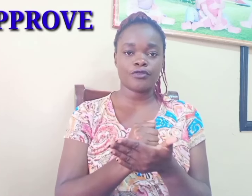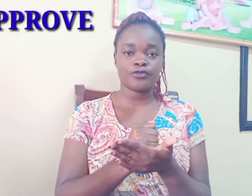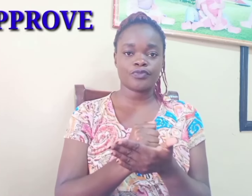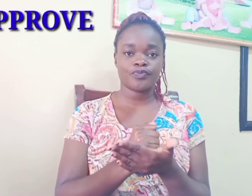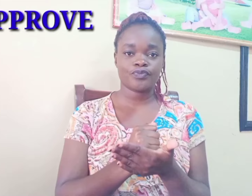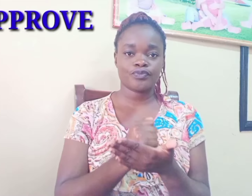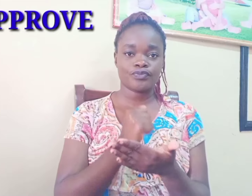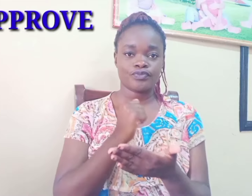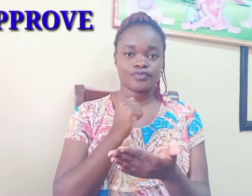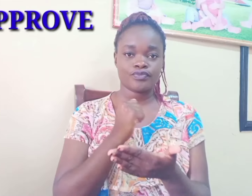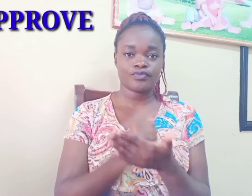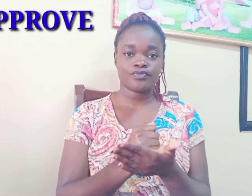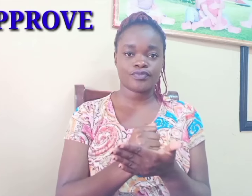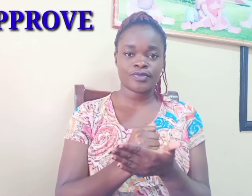Approve.